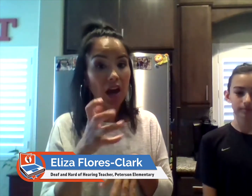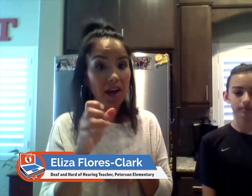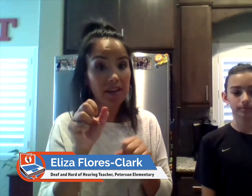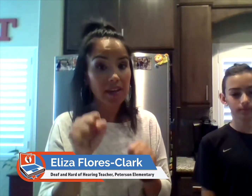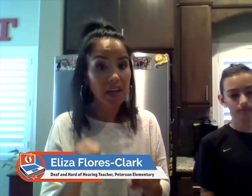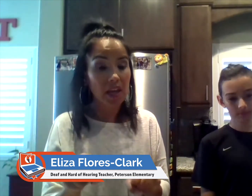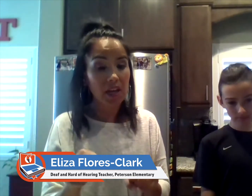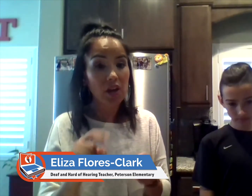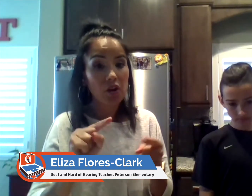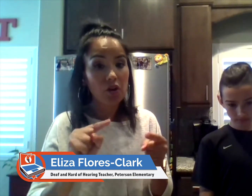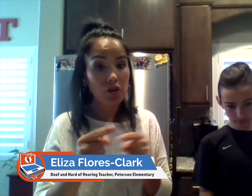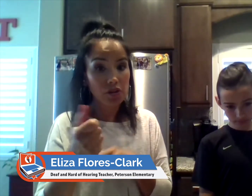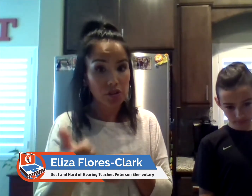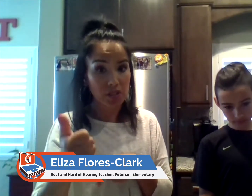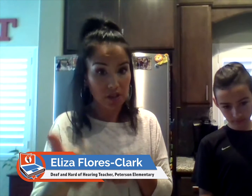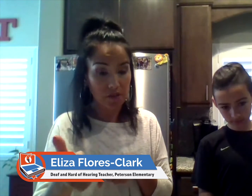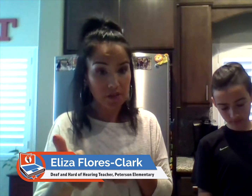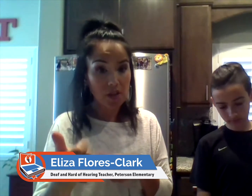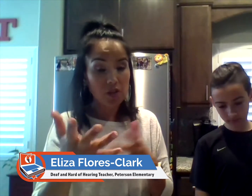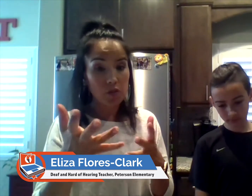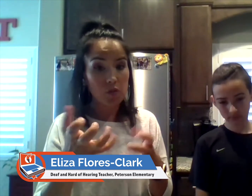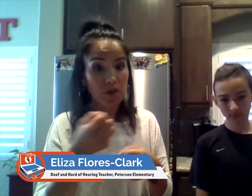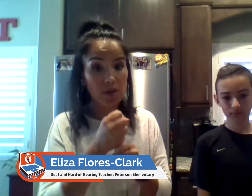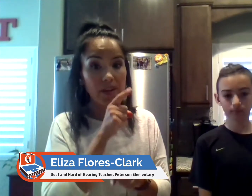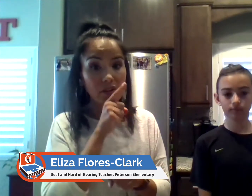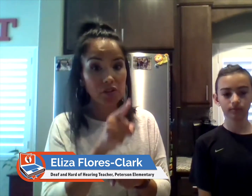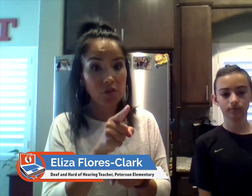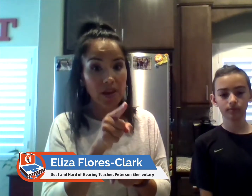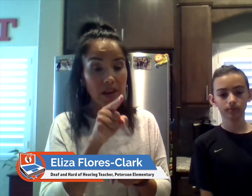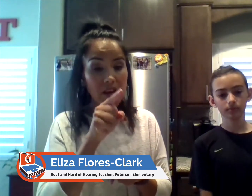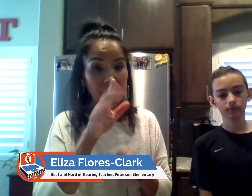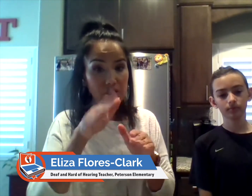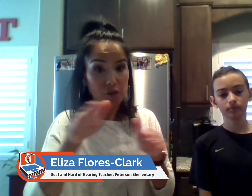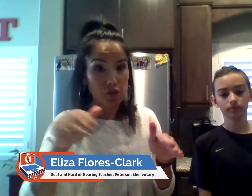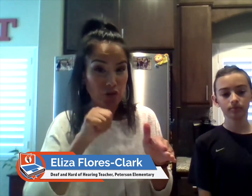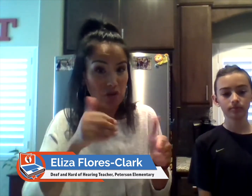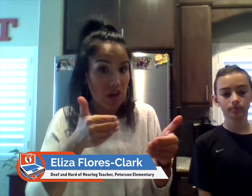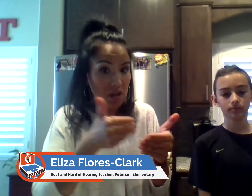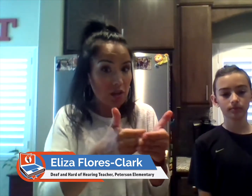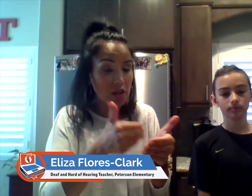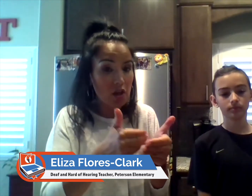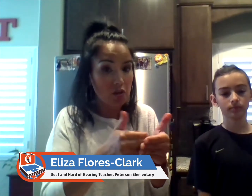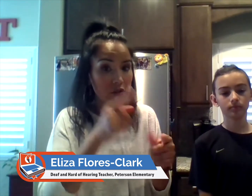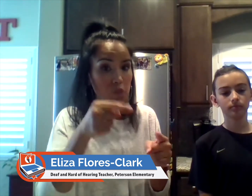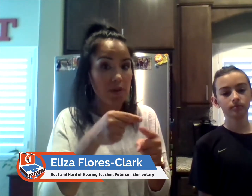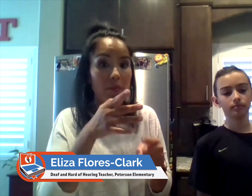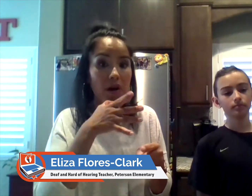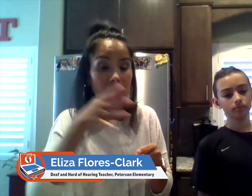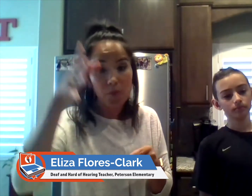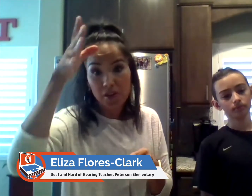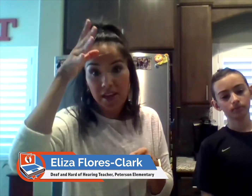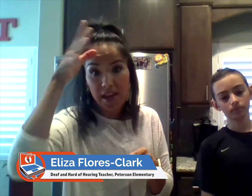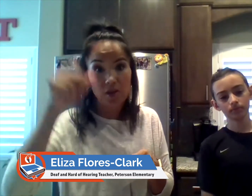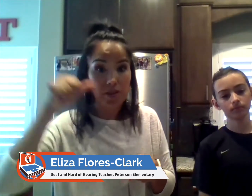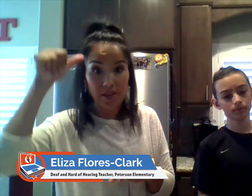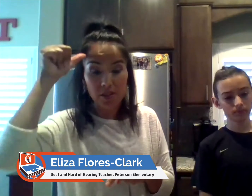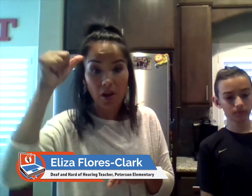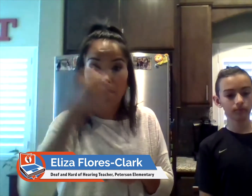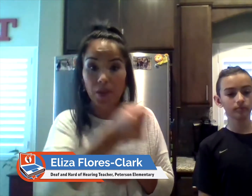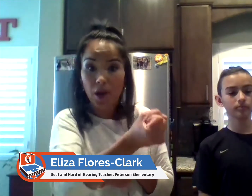and can hurt yourselves. So we want to make sure that the children are not close when mom or dad or the adult